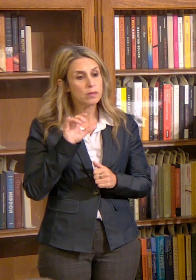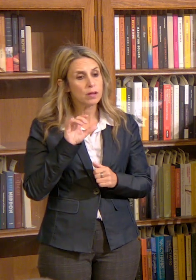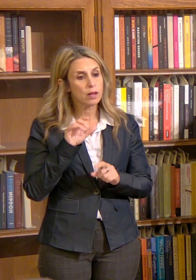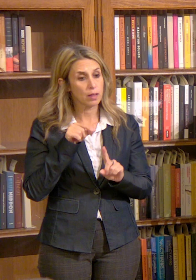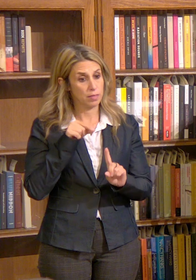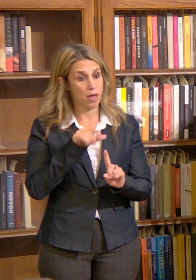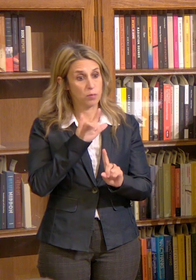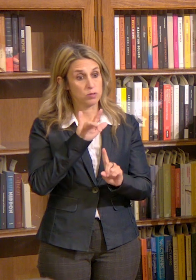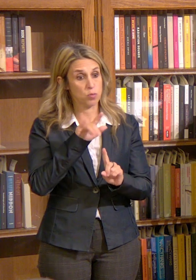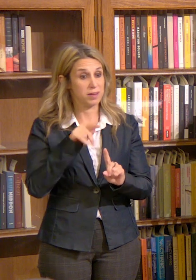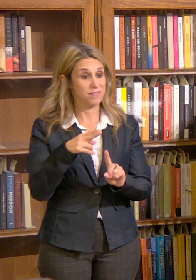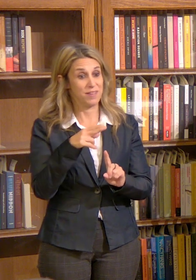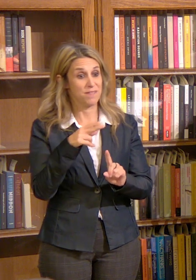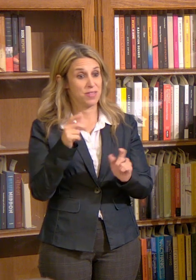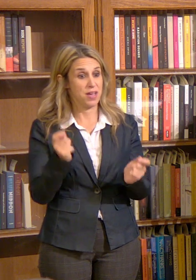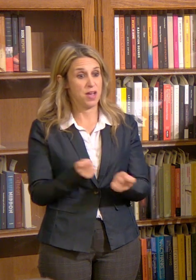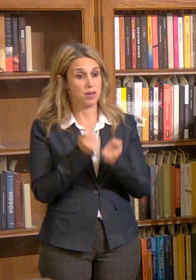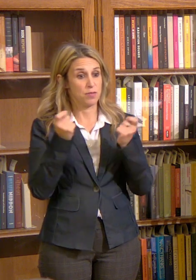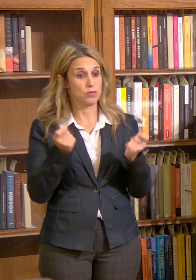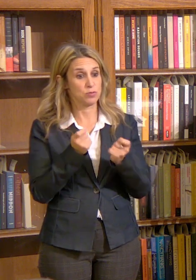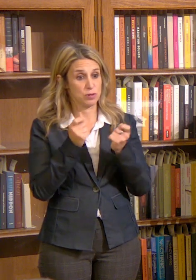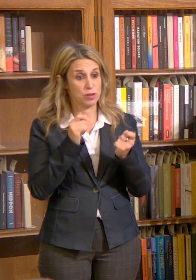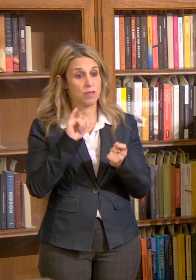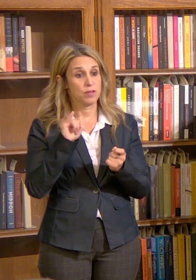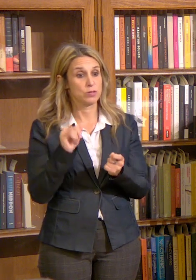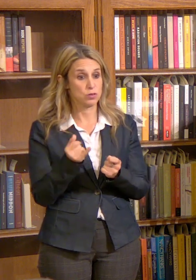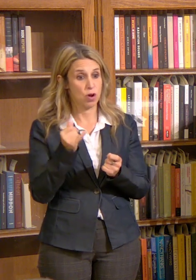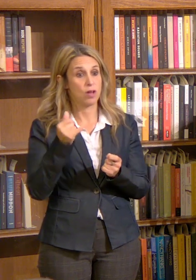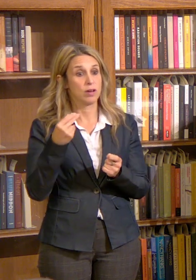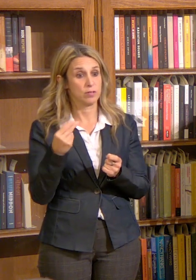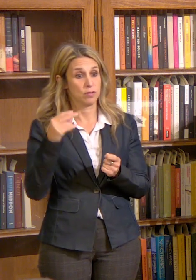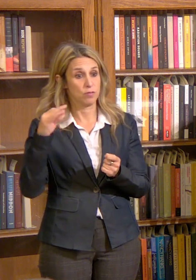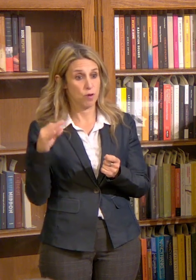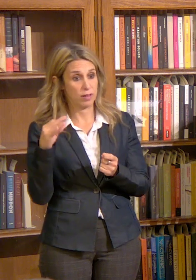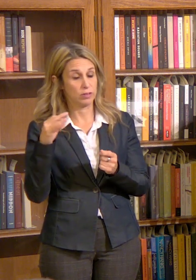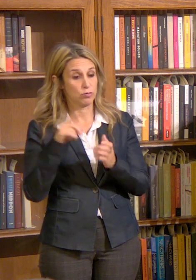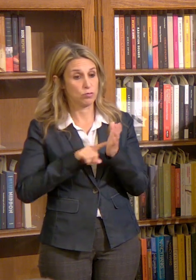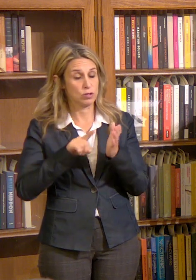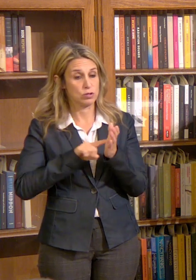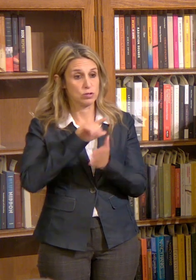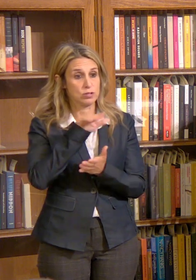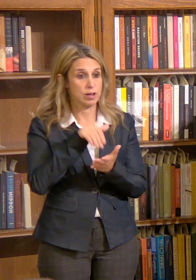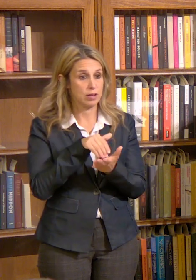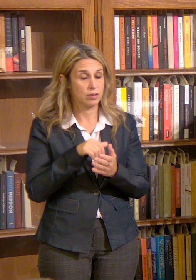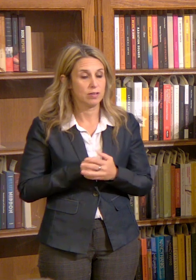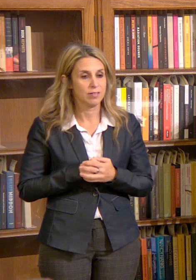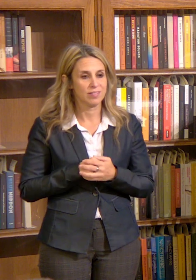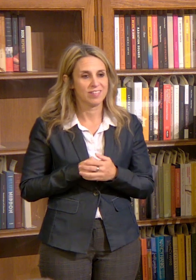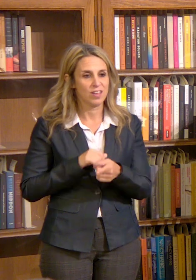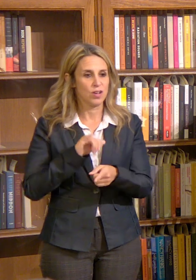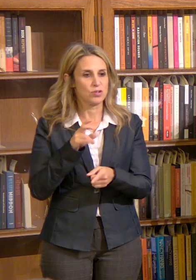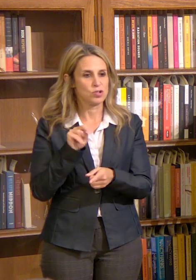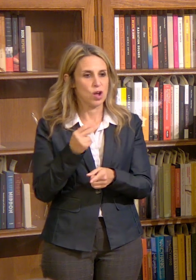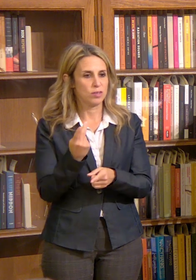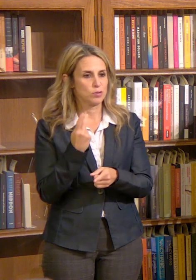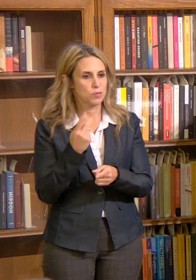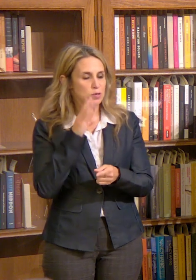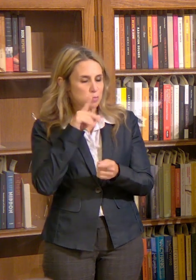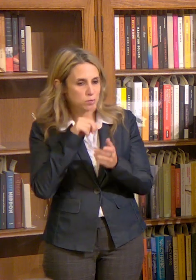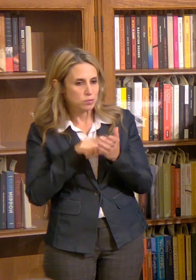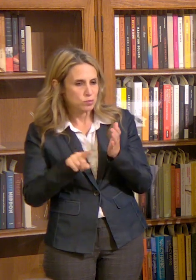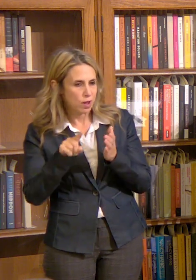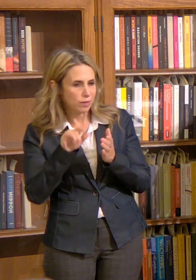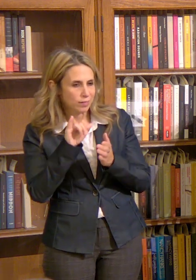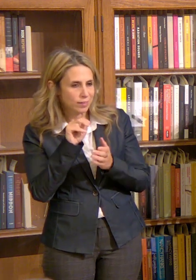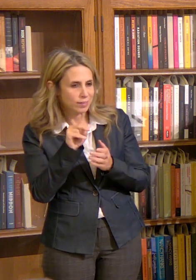anniversary of the John hope Franklin Research Center and John and I often check in and he'll ask me well